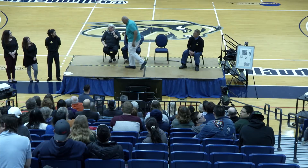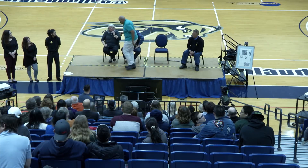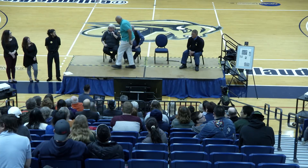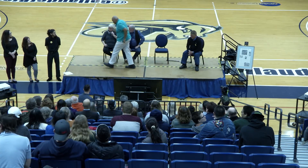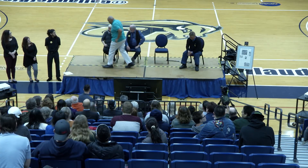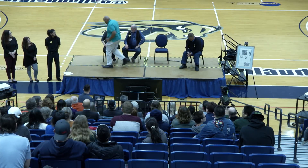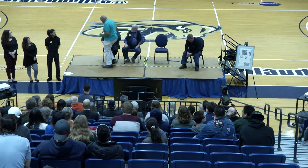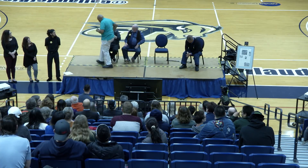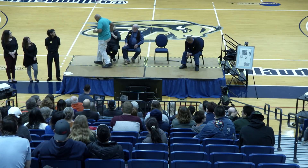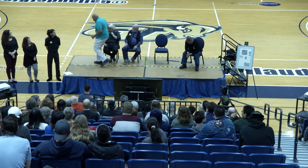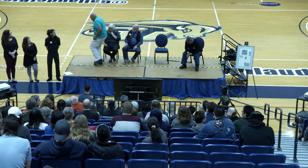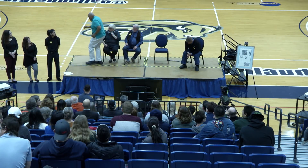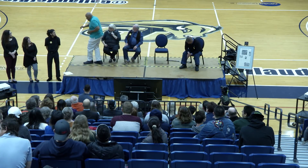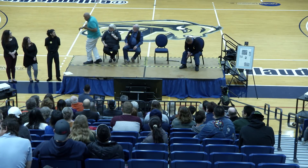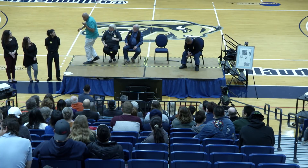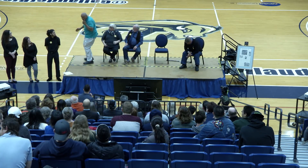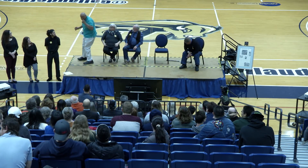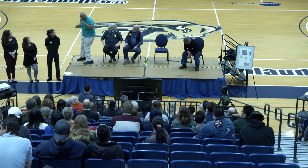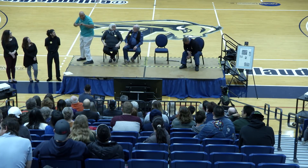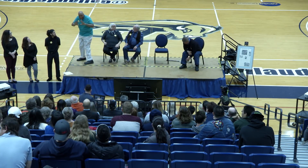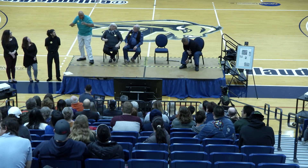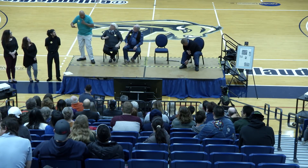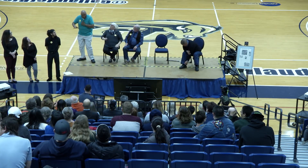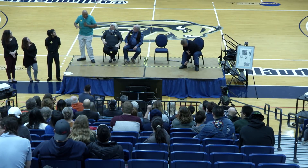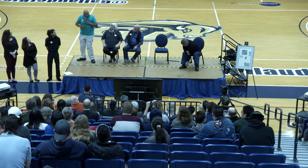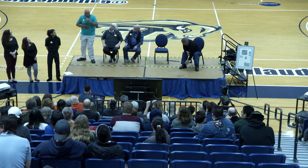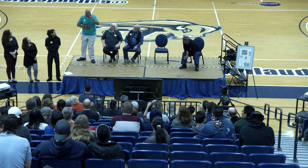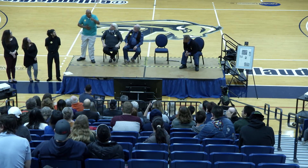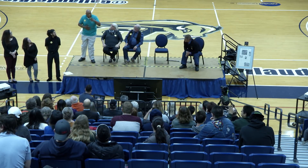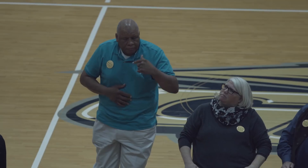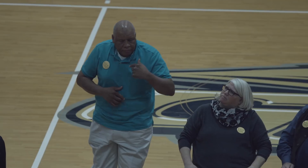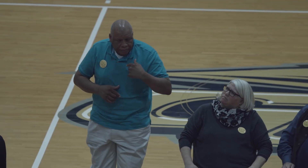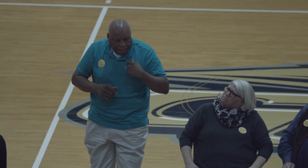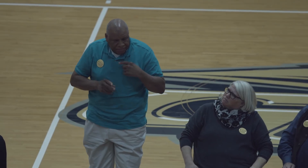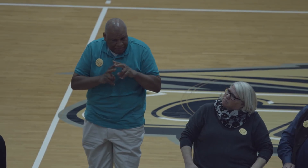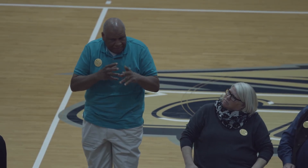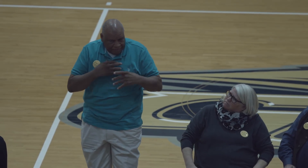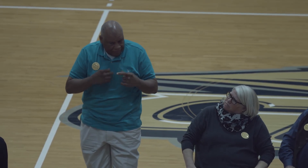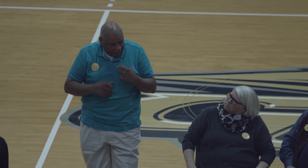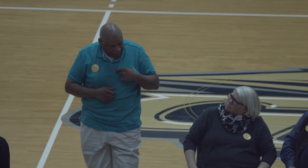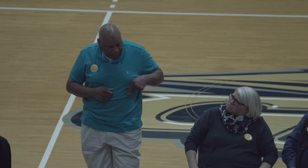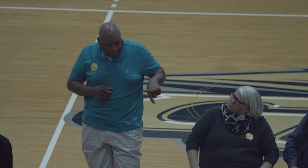I think it's important for us all to note, as we're listening to each of our stories here,